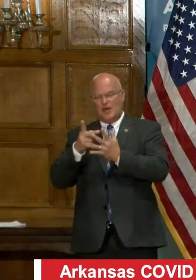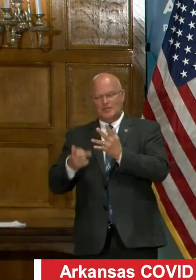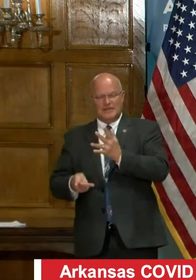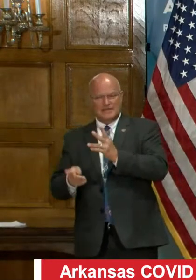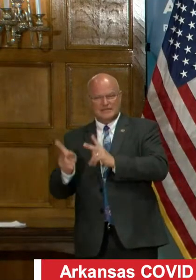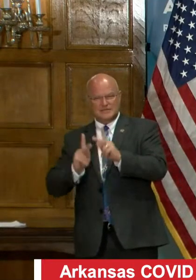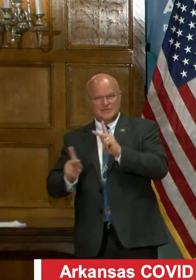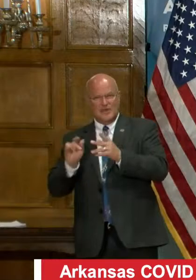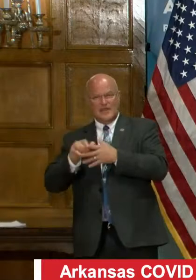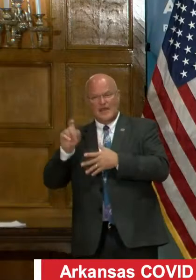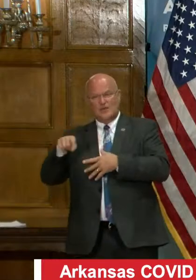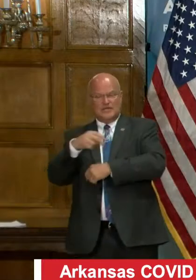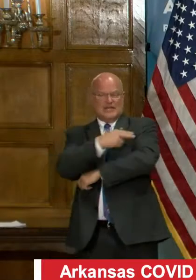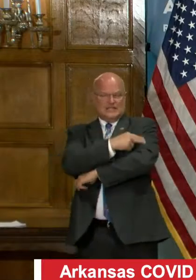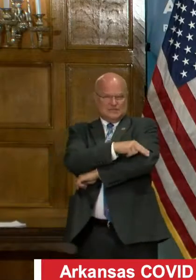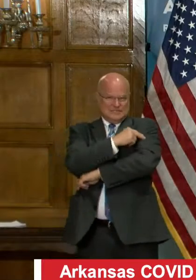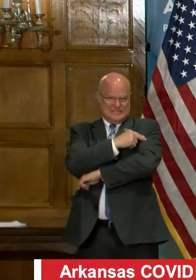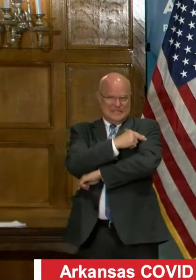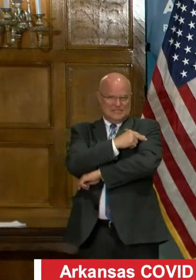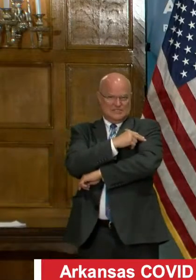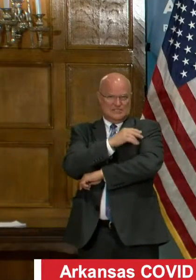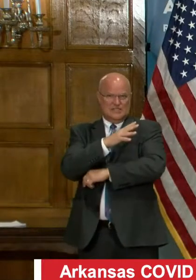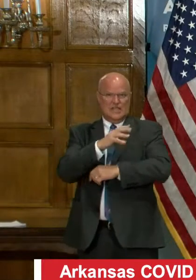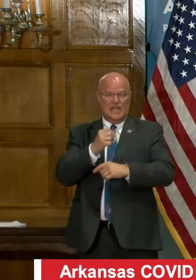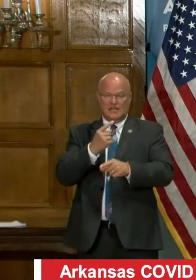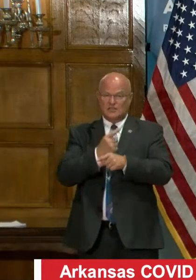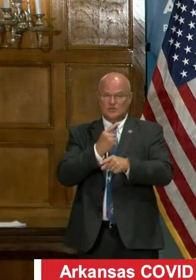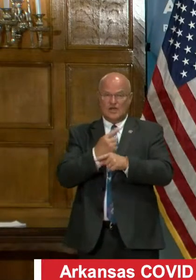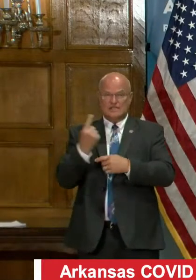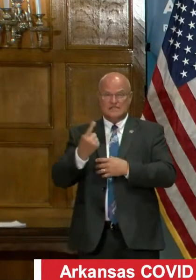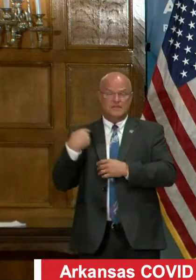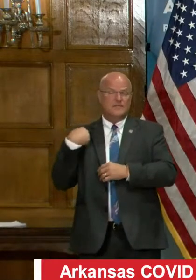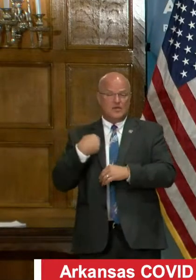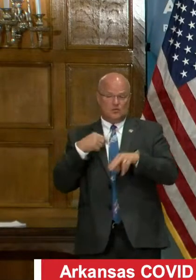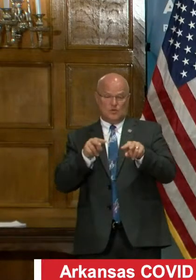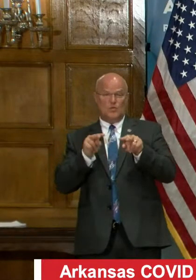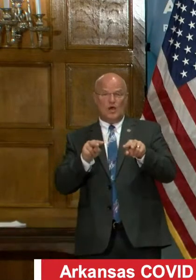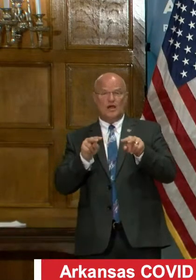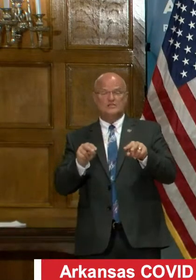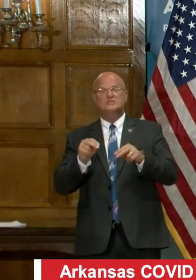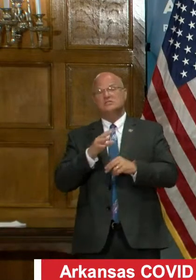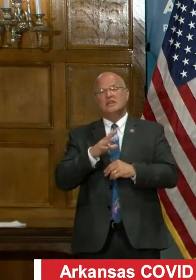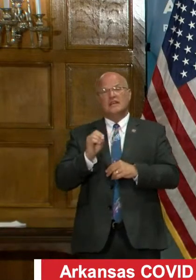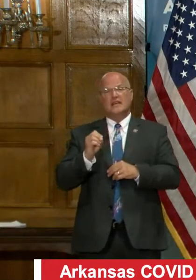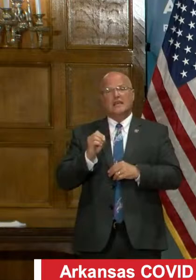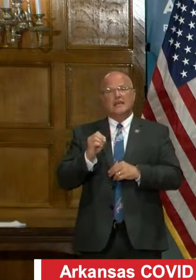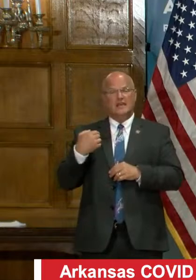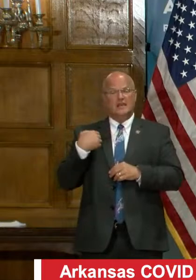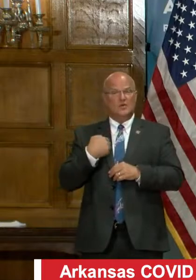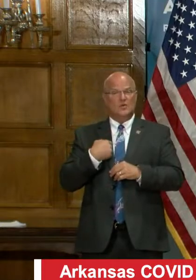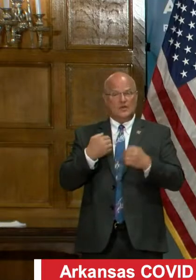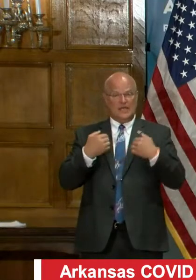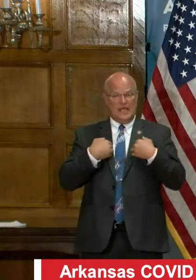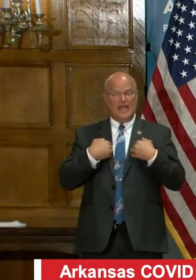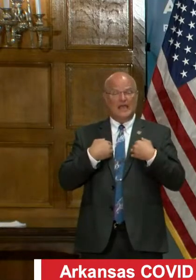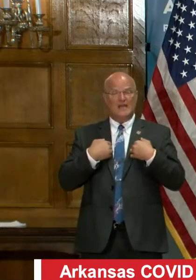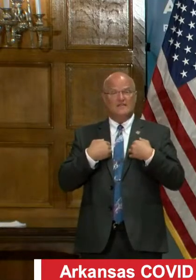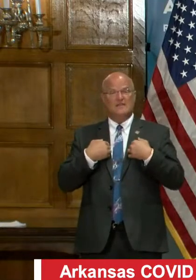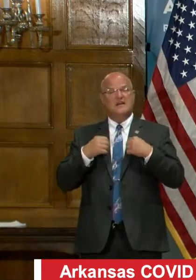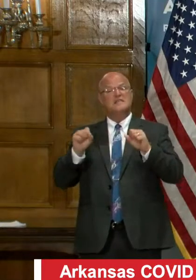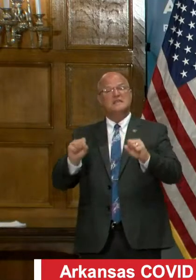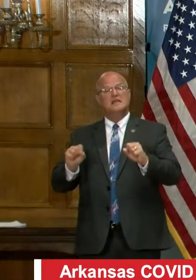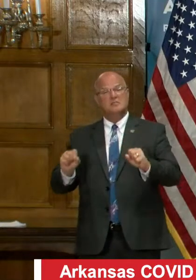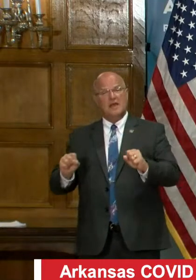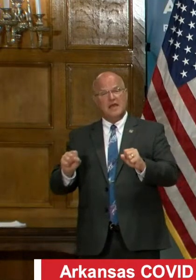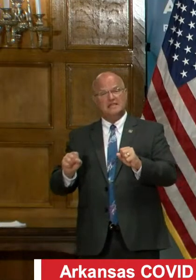that will need hospitalizations, and you're right, that's something that we watch, and we have the capacity now,